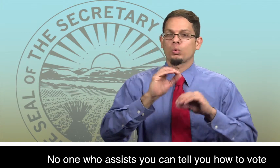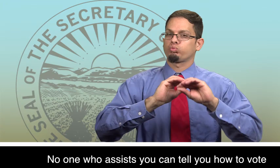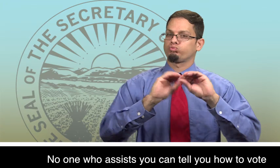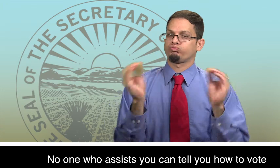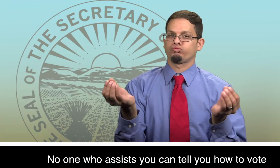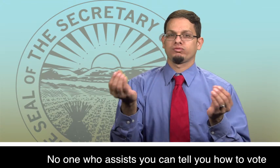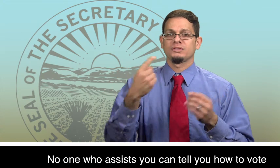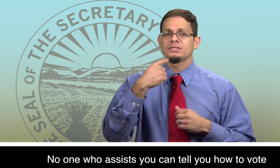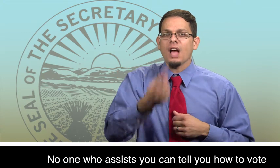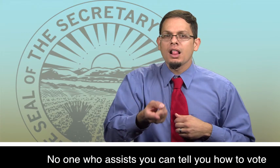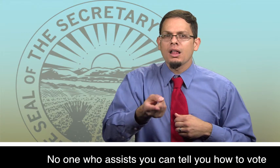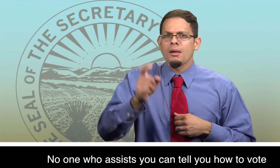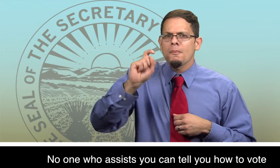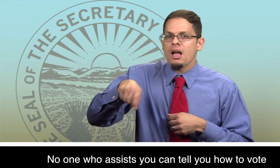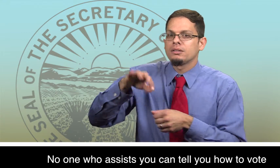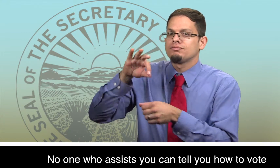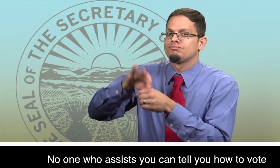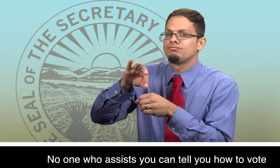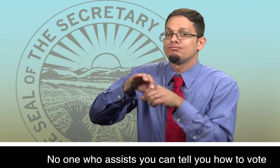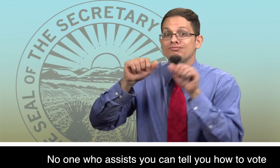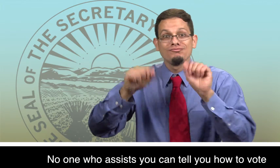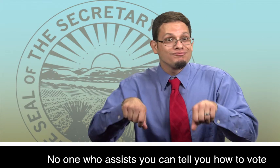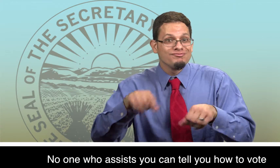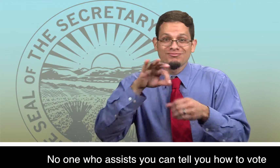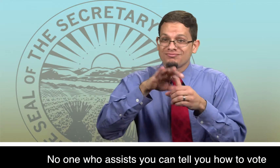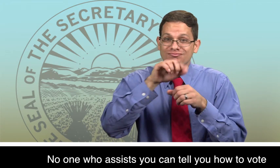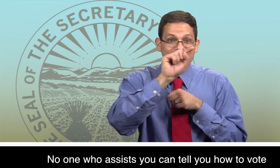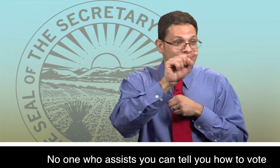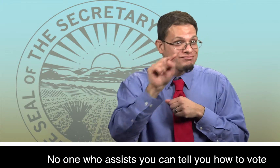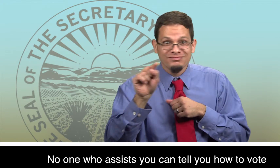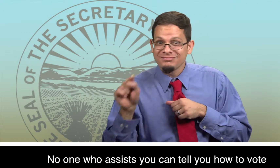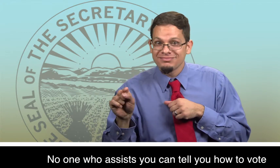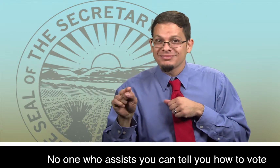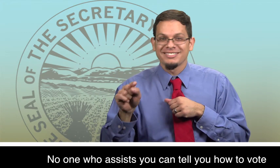No one who assists you can tell you how to vote